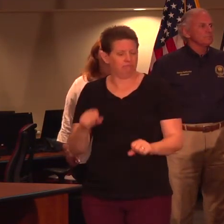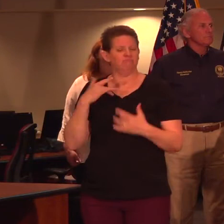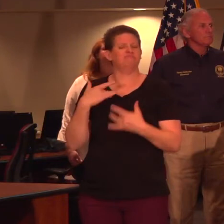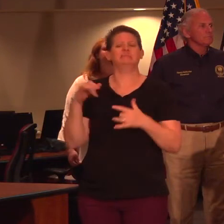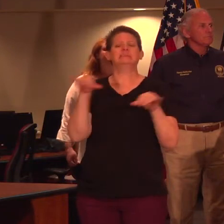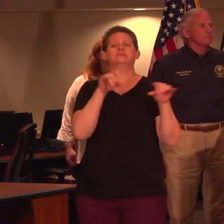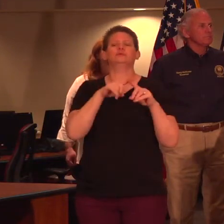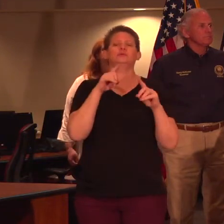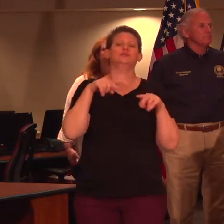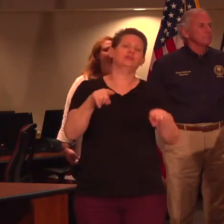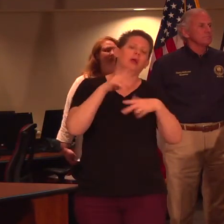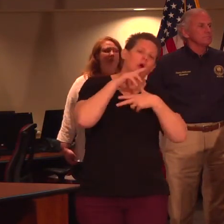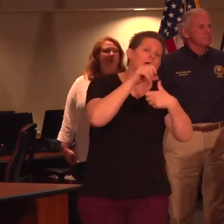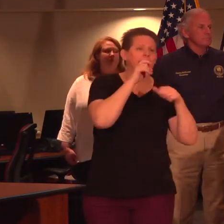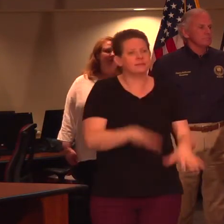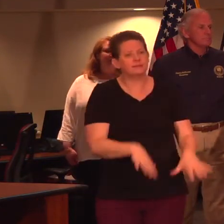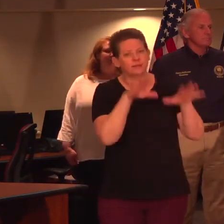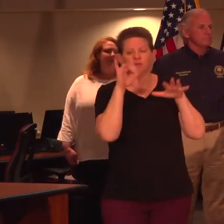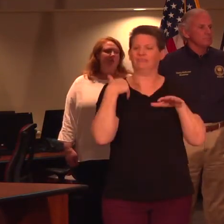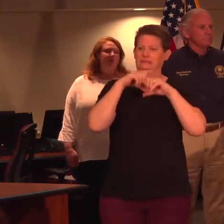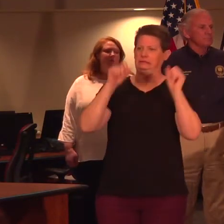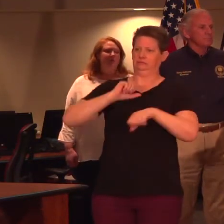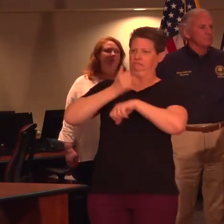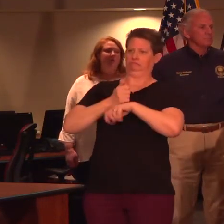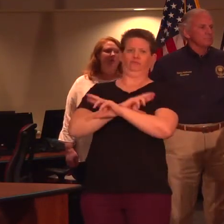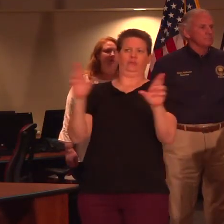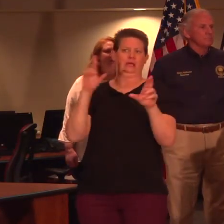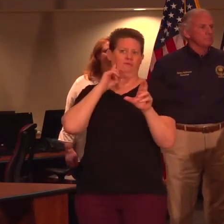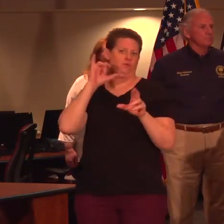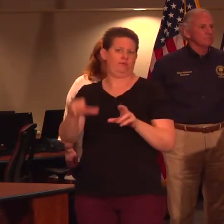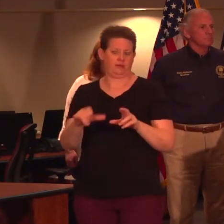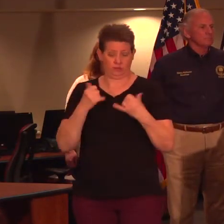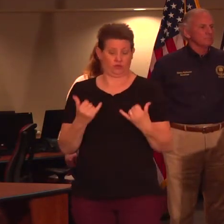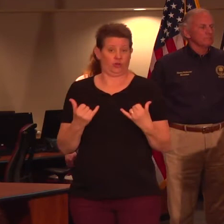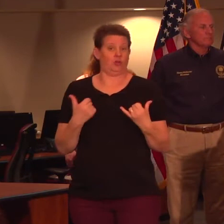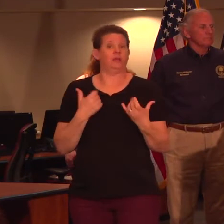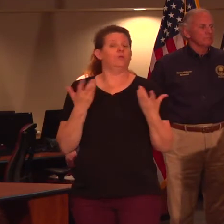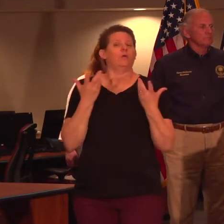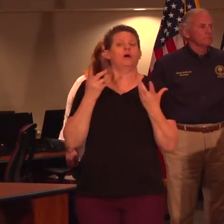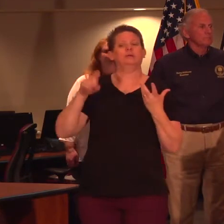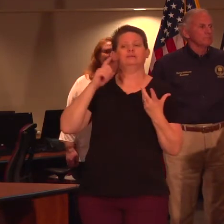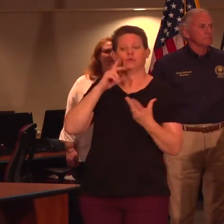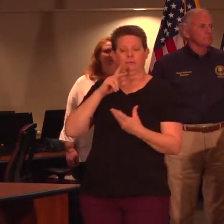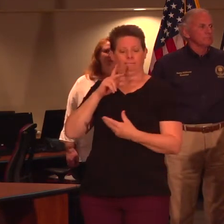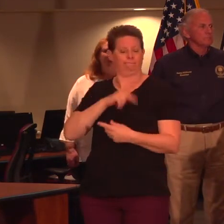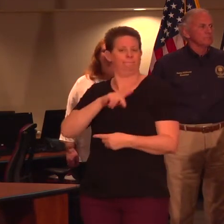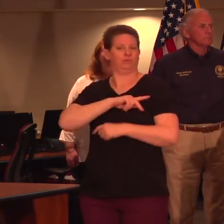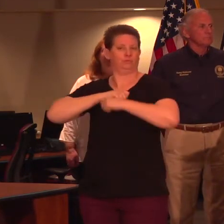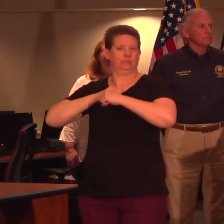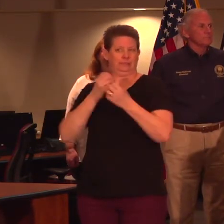during hurricanes and floods. And we have a system to manage that. And currently, we're looking for donations of personal protective